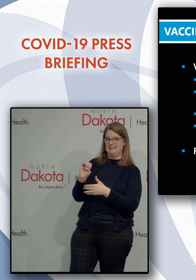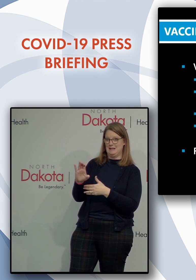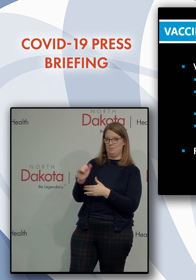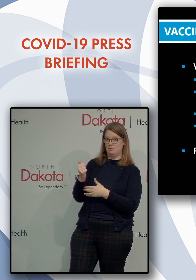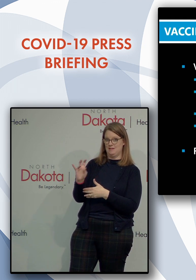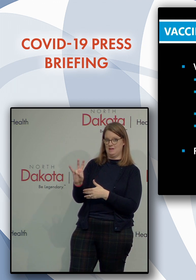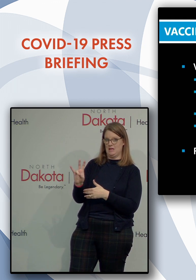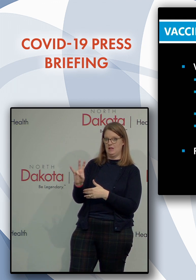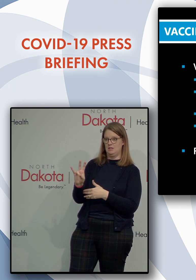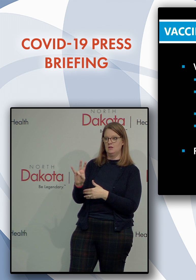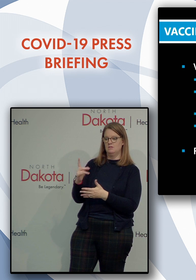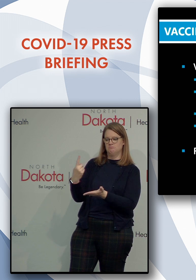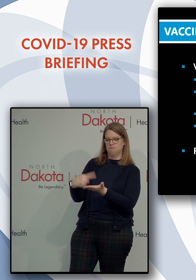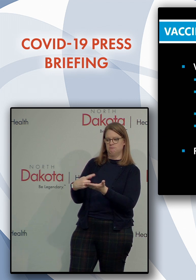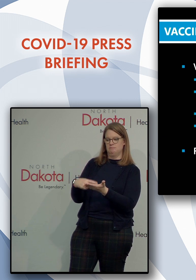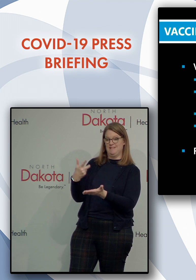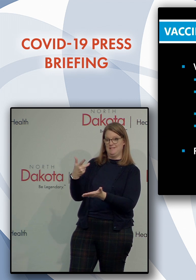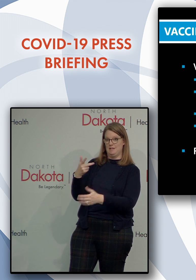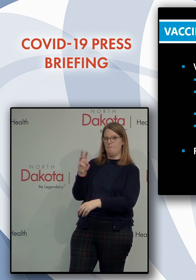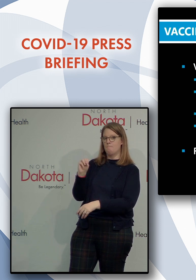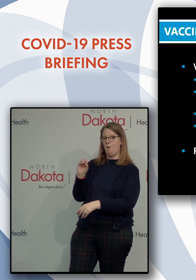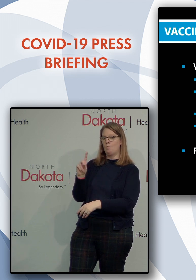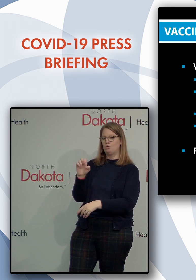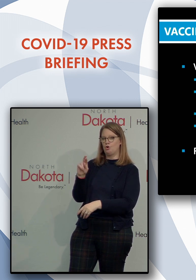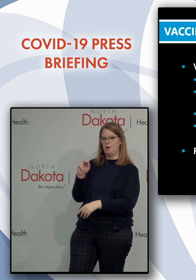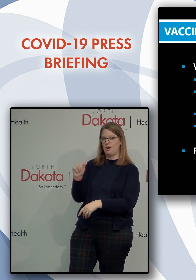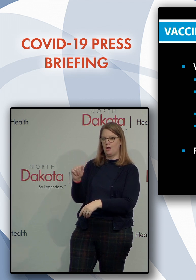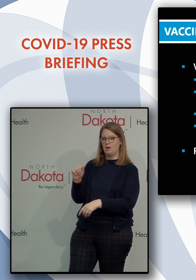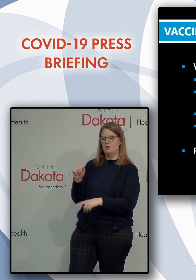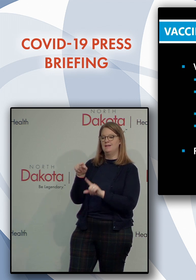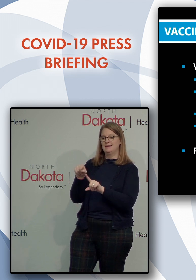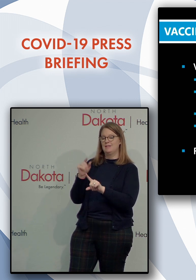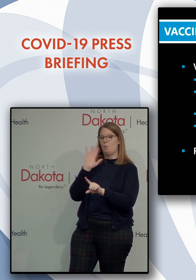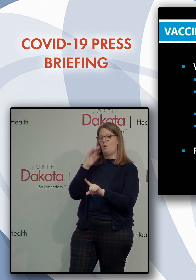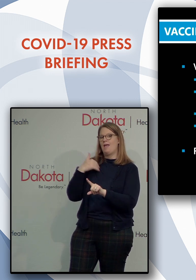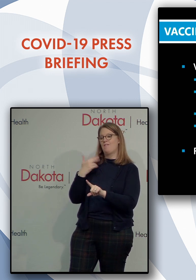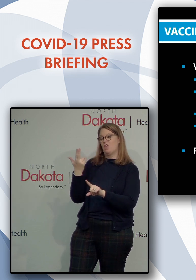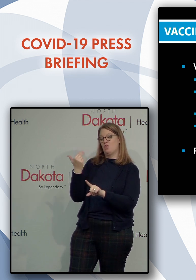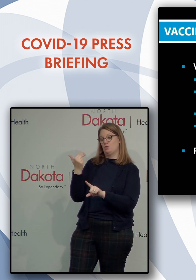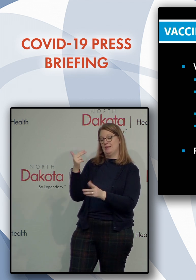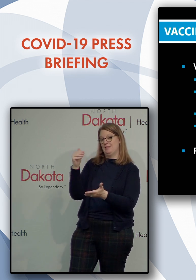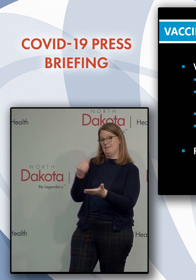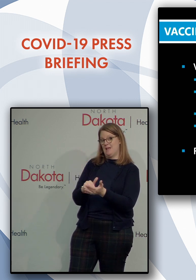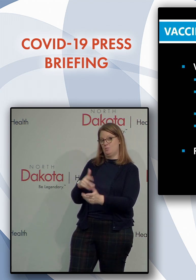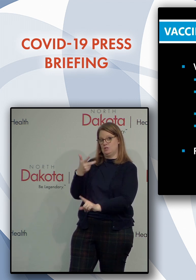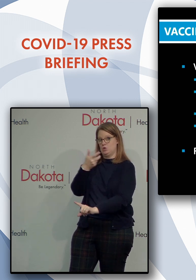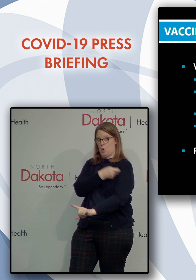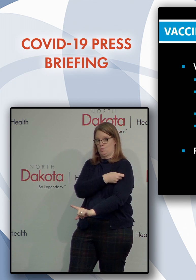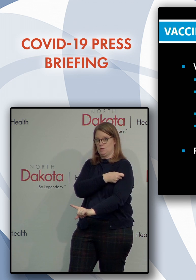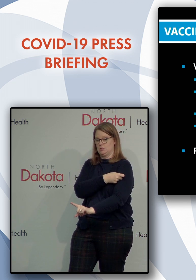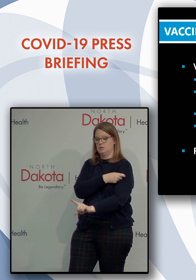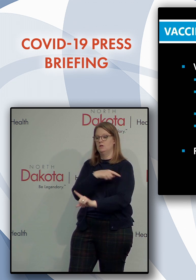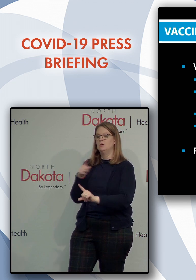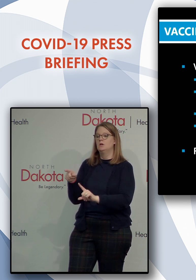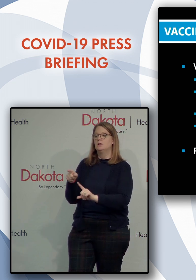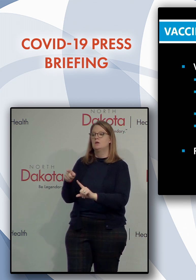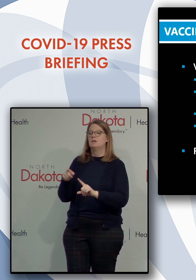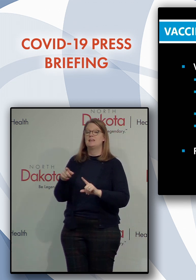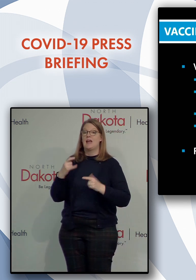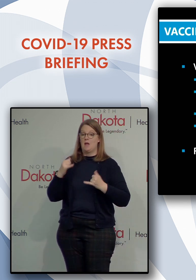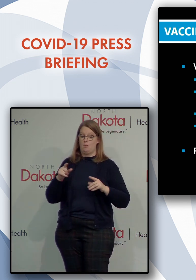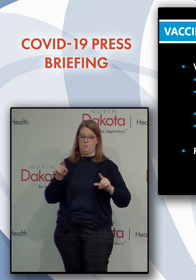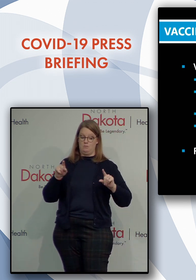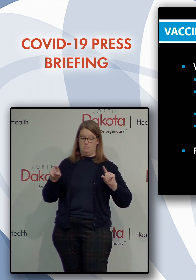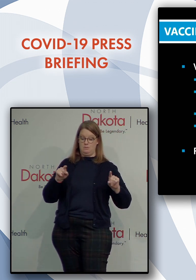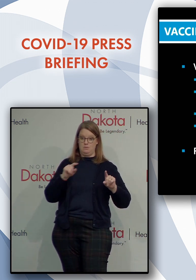December 17th to discuss that vaccine, will be 13,000 doses. And then for both of these